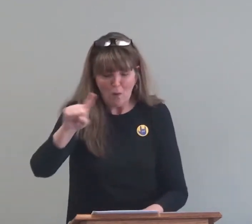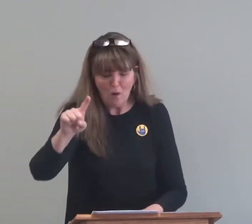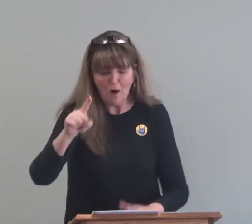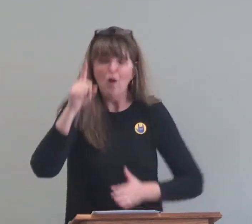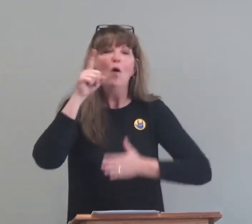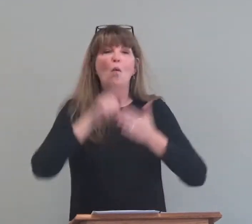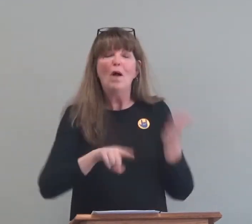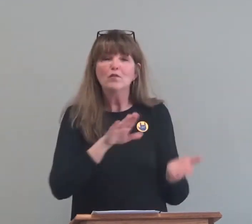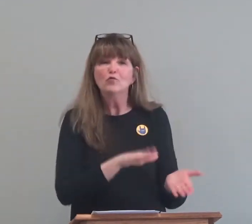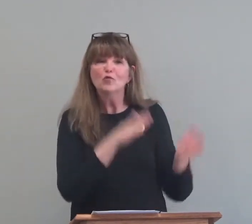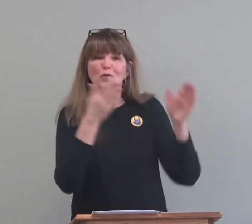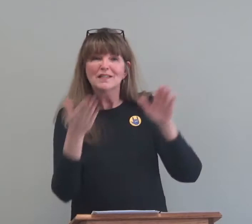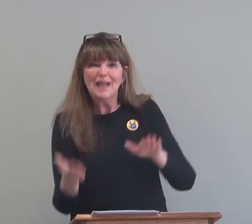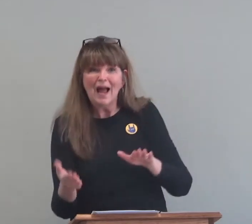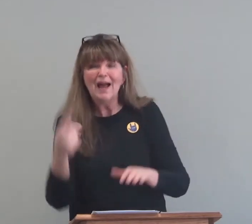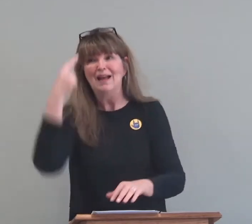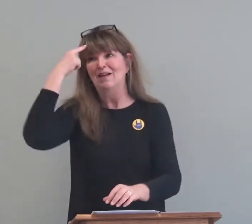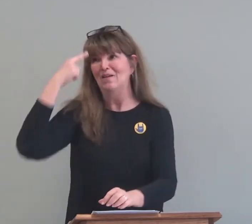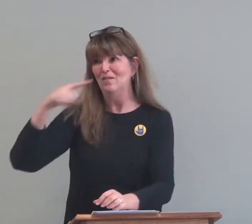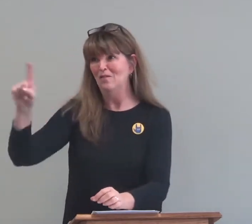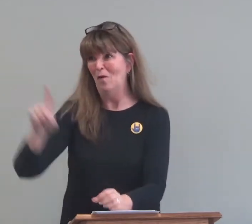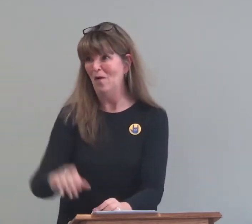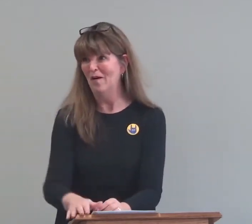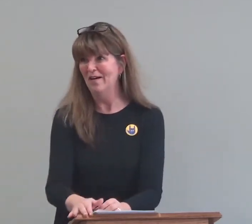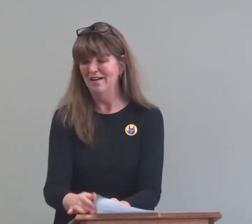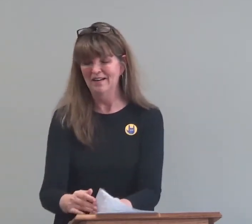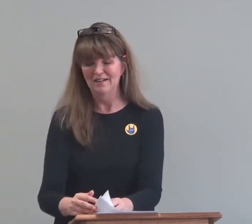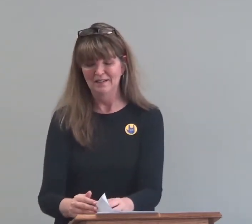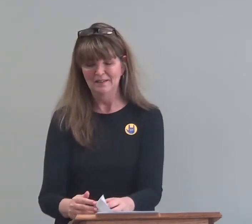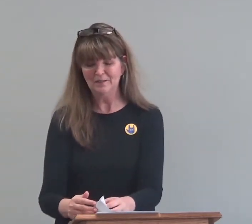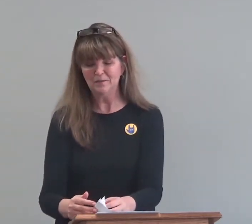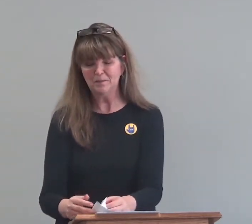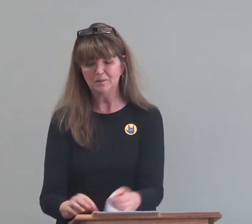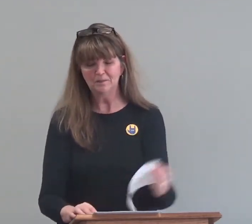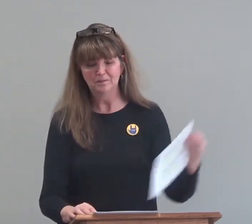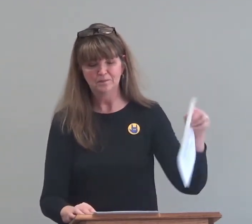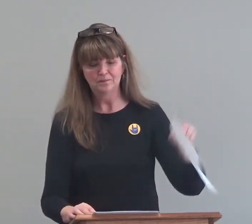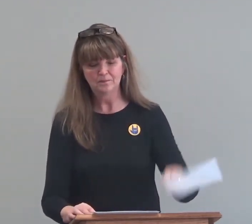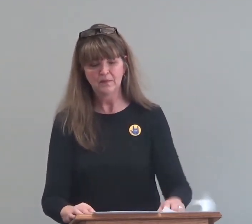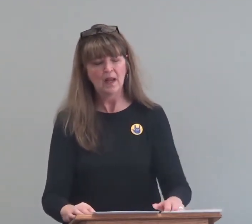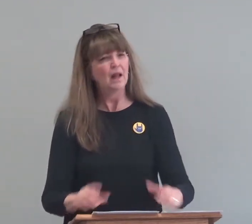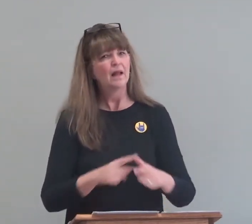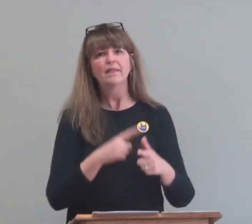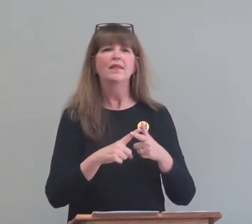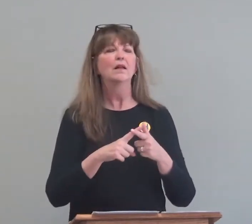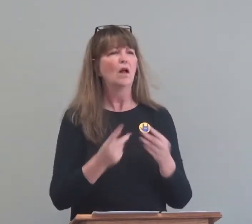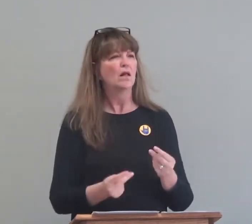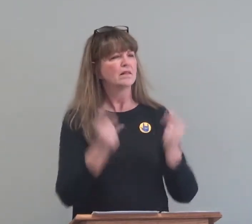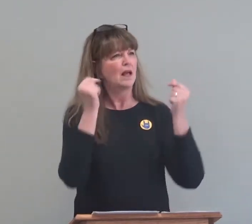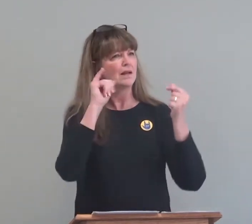you have a reason to live. You have a reason to die. You know what you're living for. You know what you will die